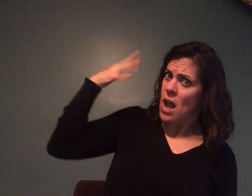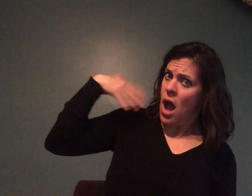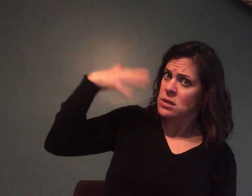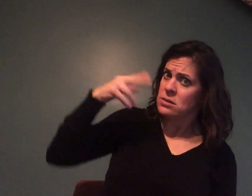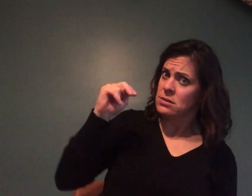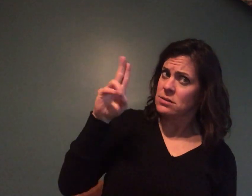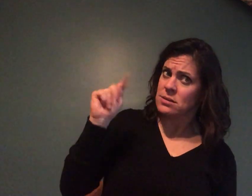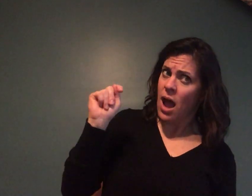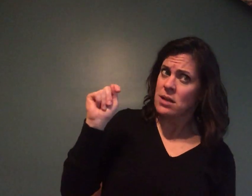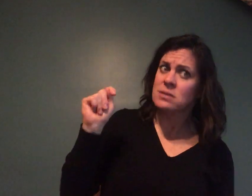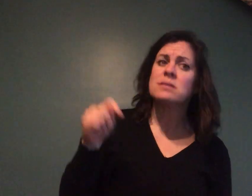nut. Okay.